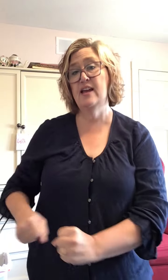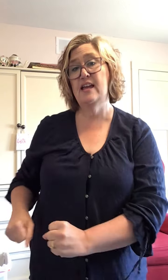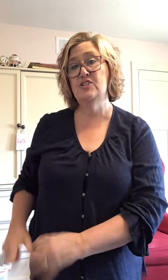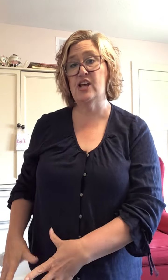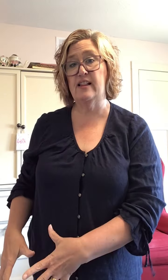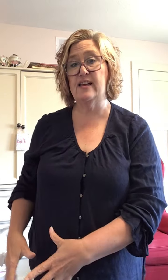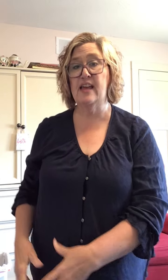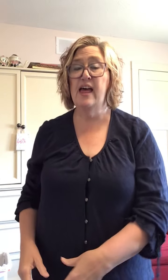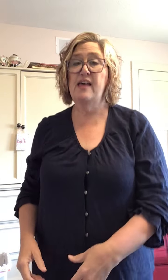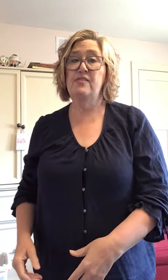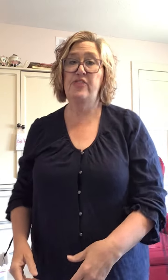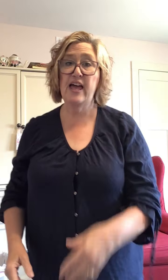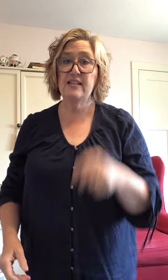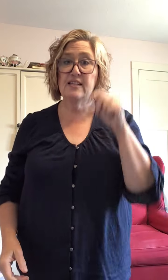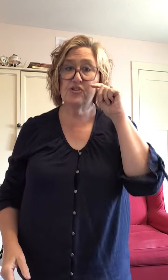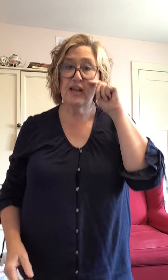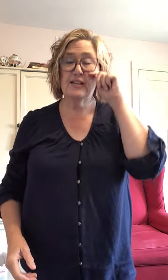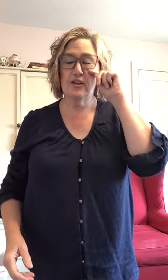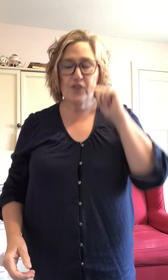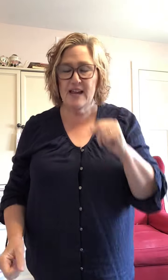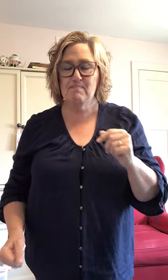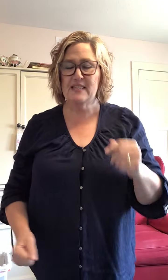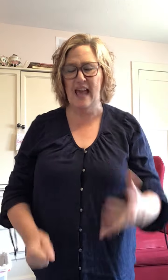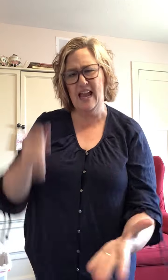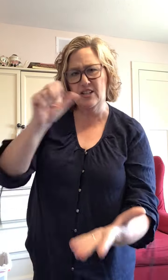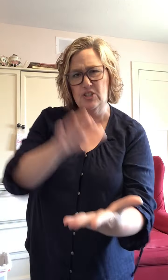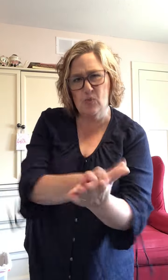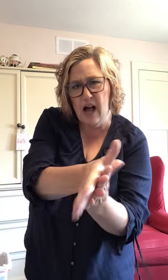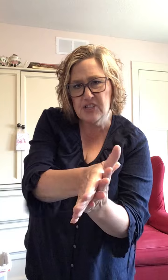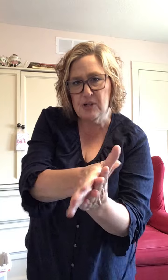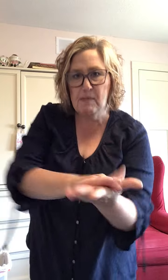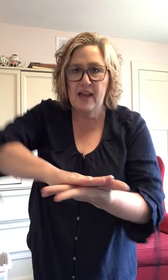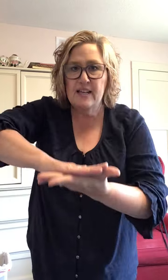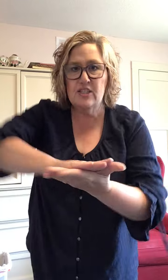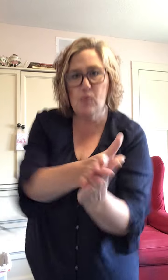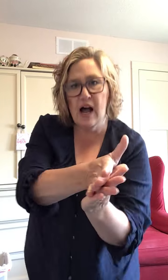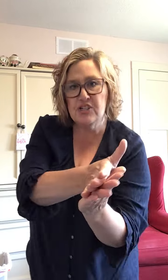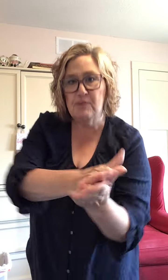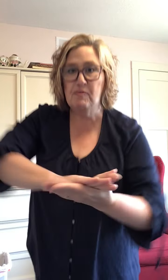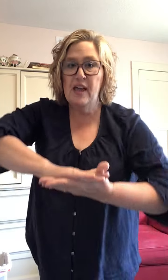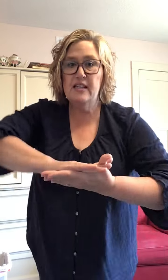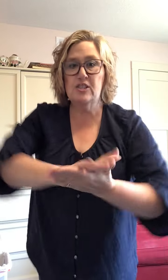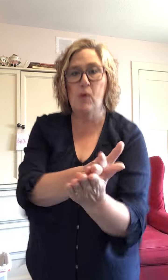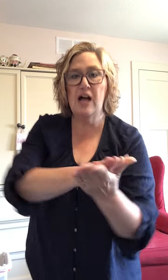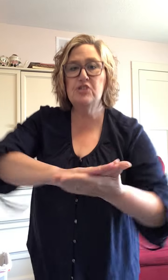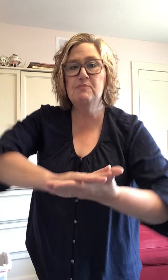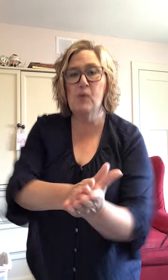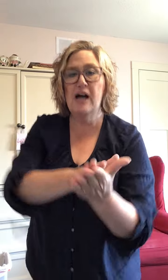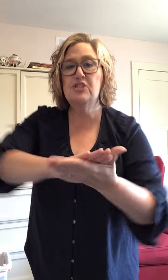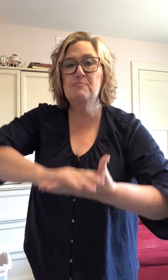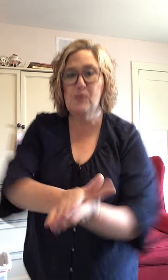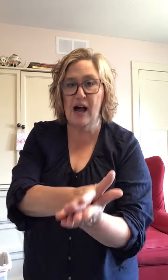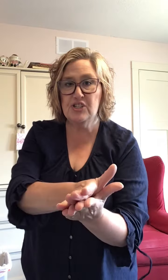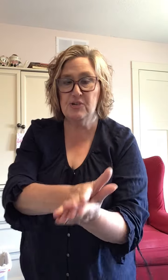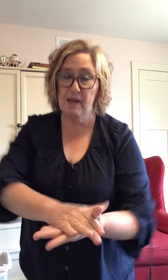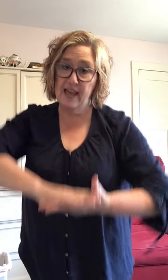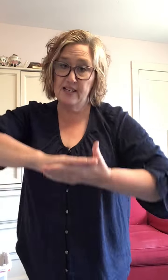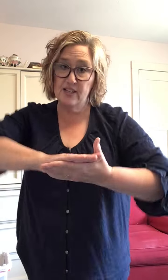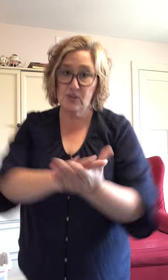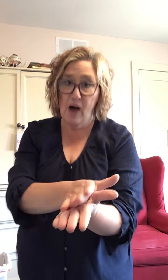and jelly. Then you take the grapes and you squash them. You squash them, you squash them, squash them, squash them. And you